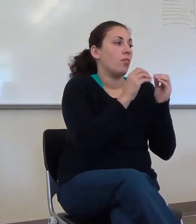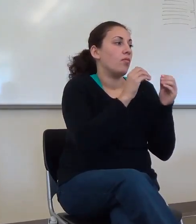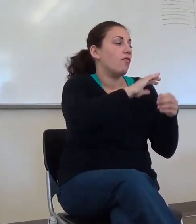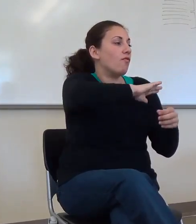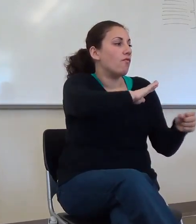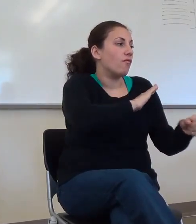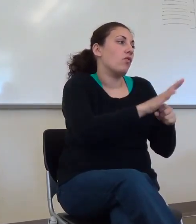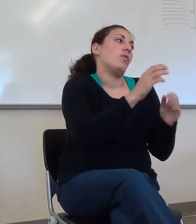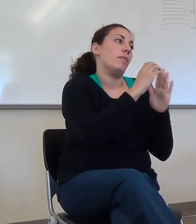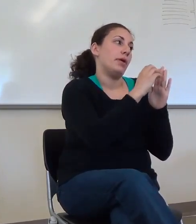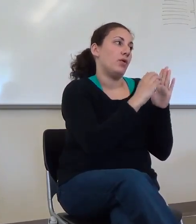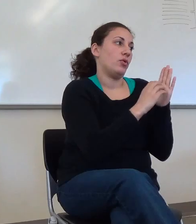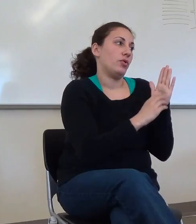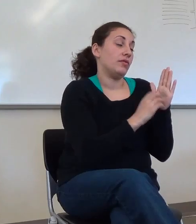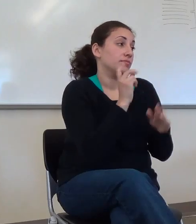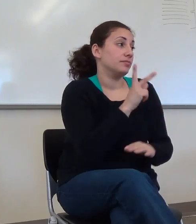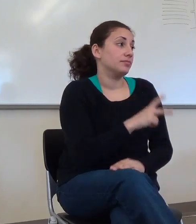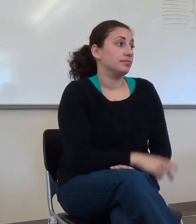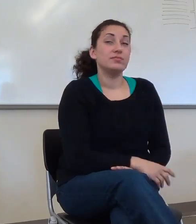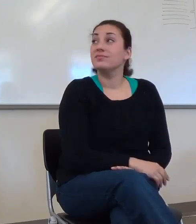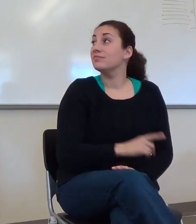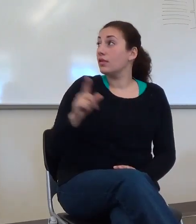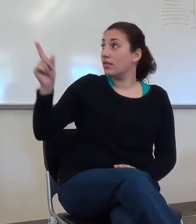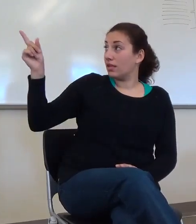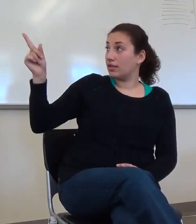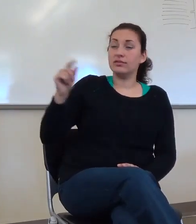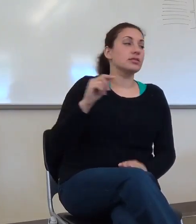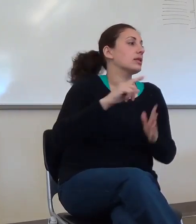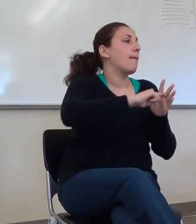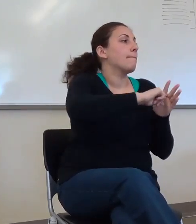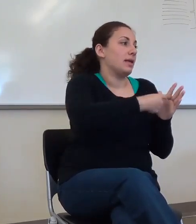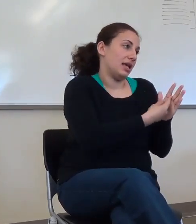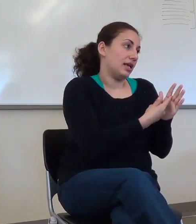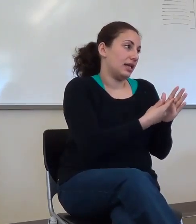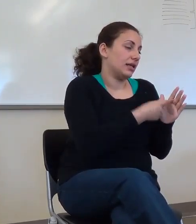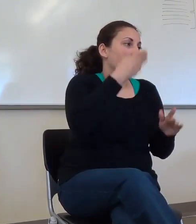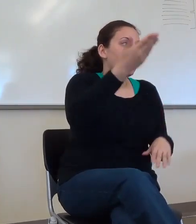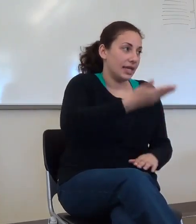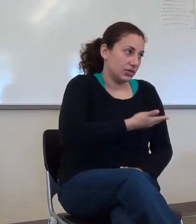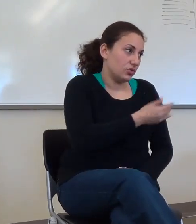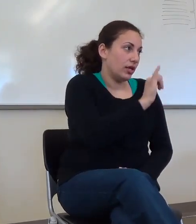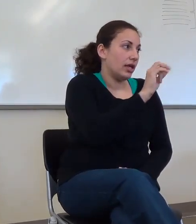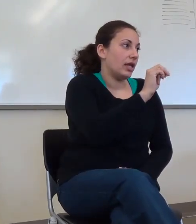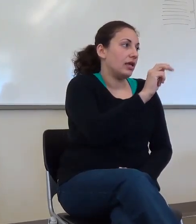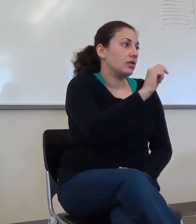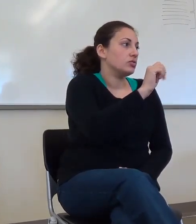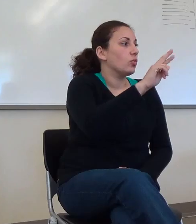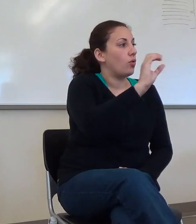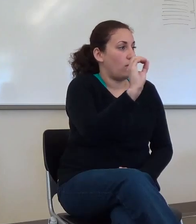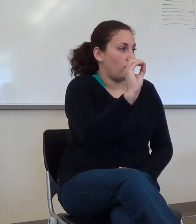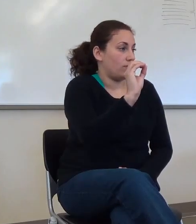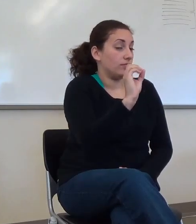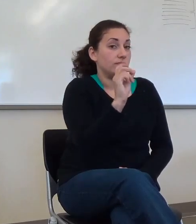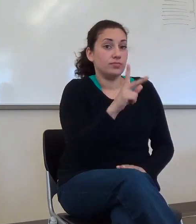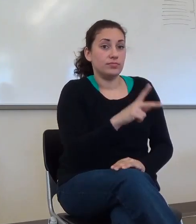the introduction to give you the idea of why we have just one word, why we use it. We love